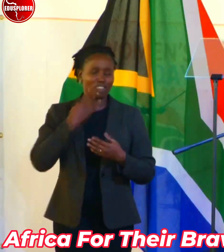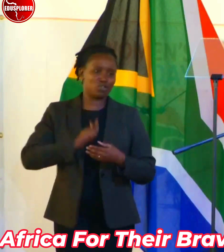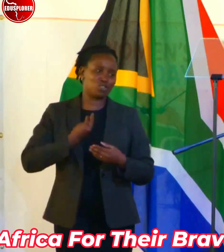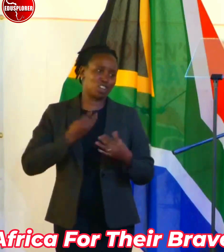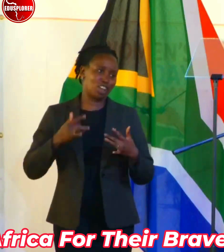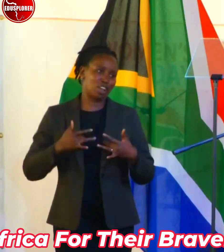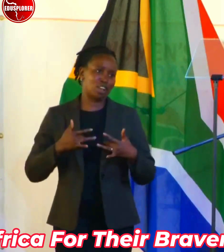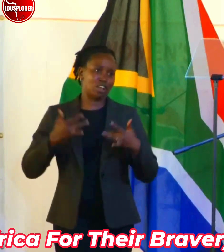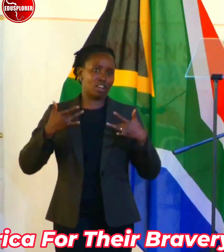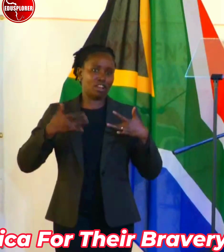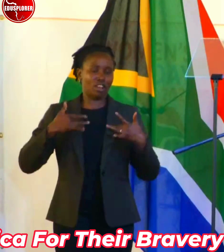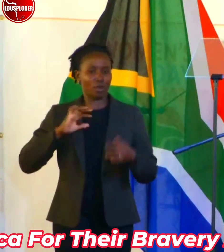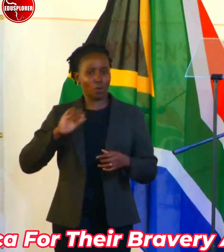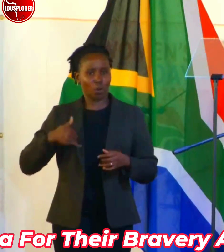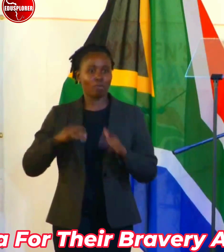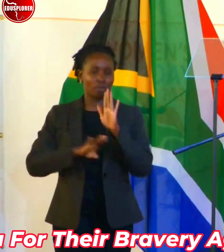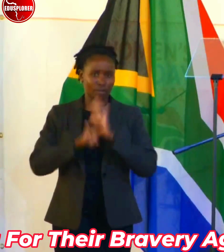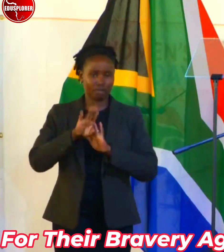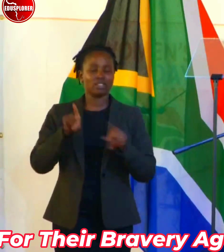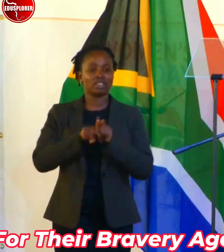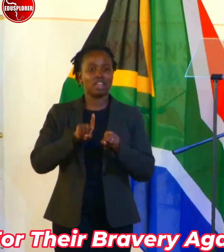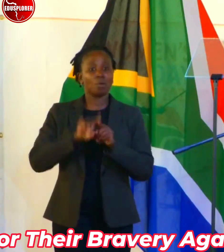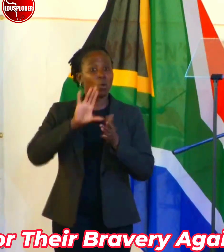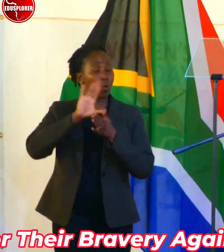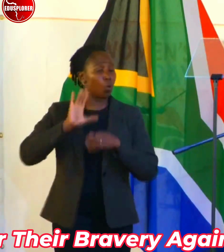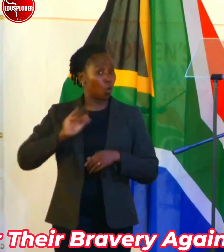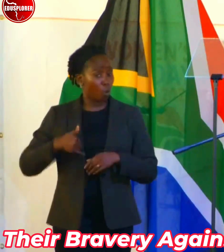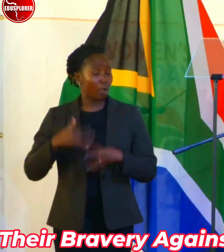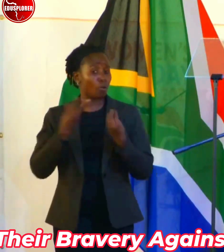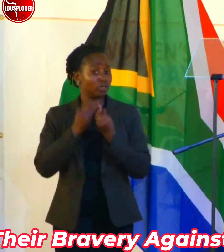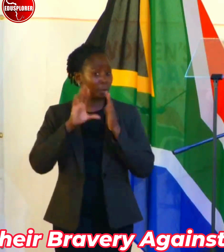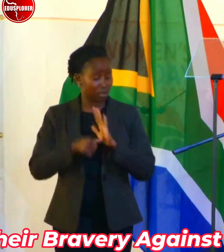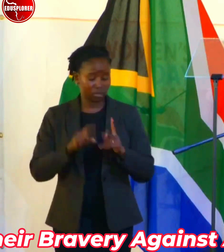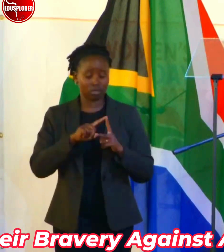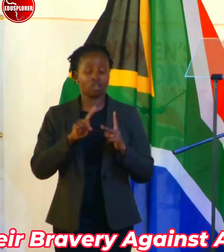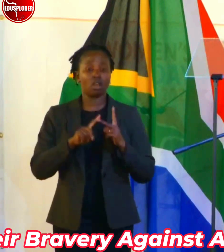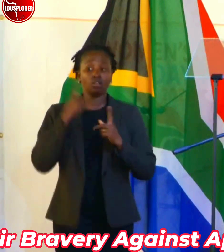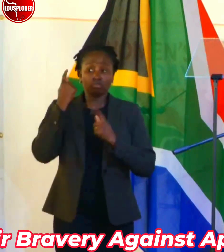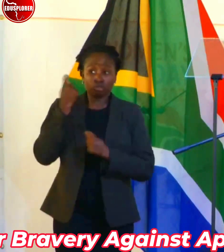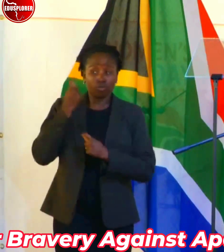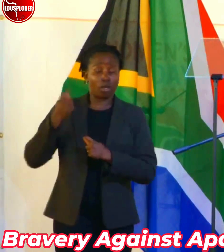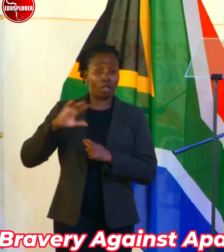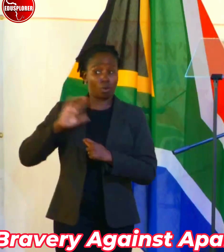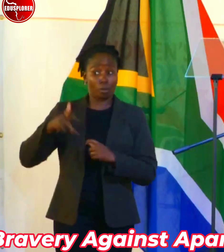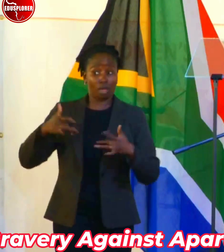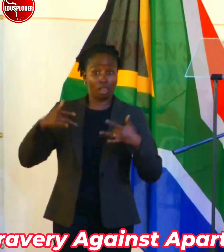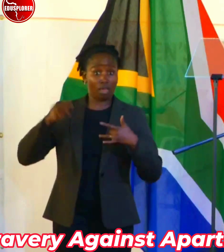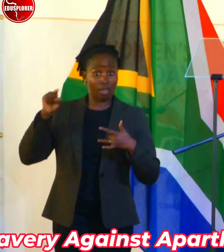women, women with disabilities, rural women, as well as